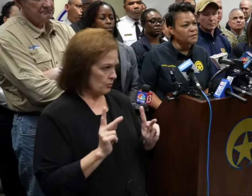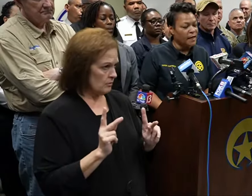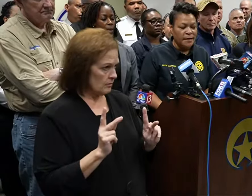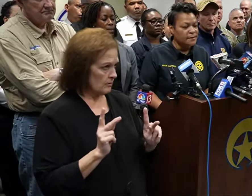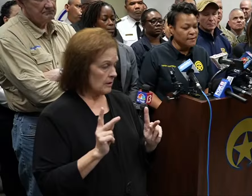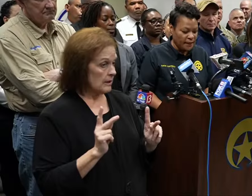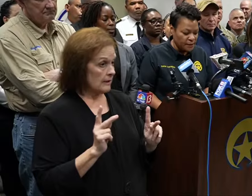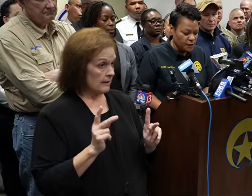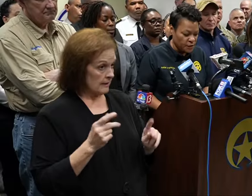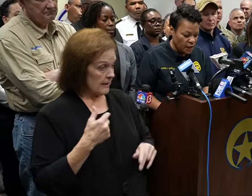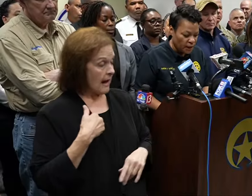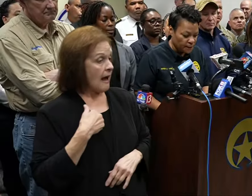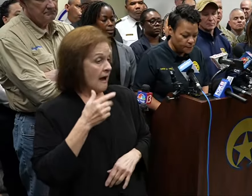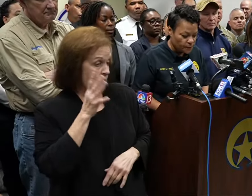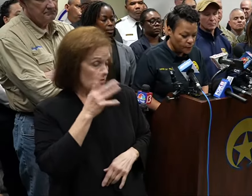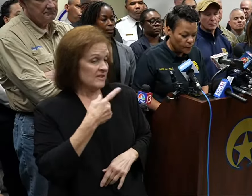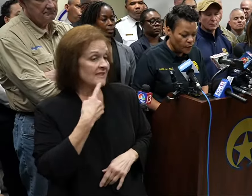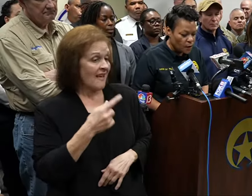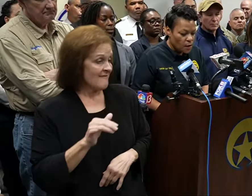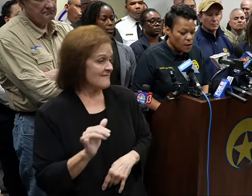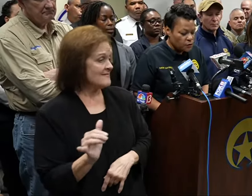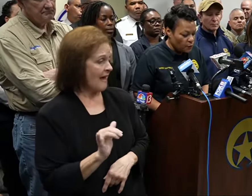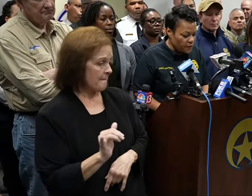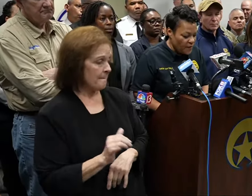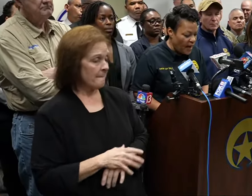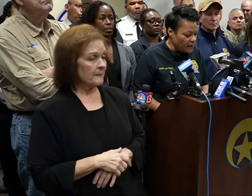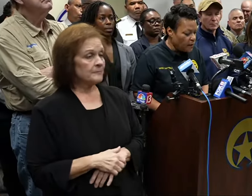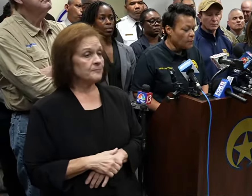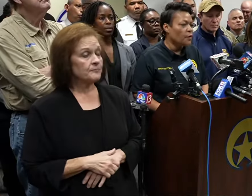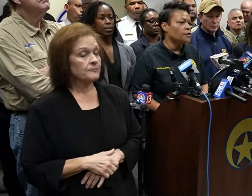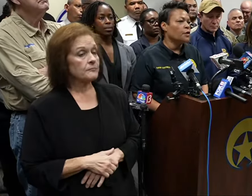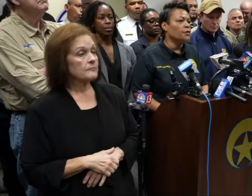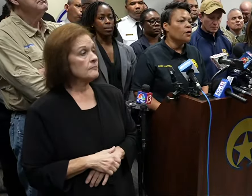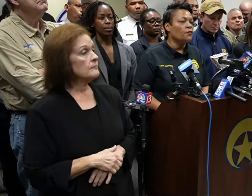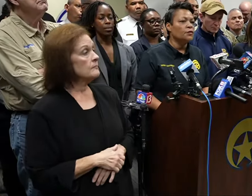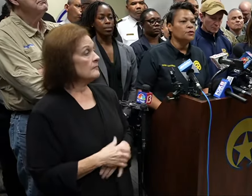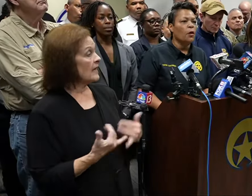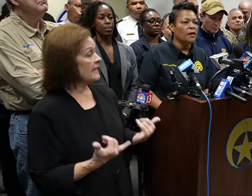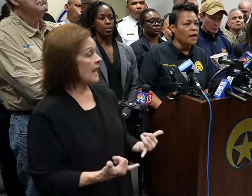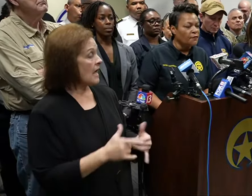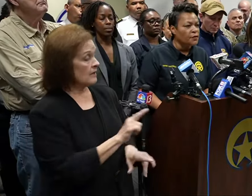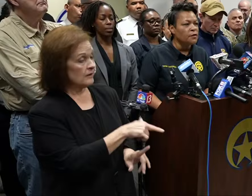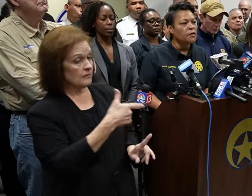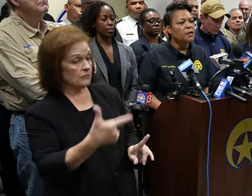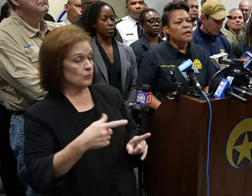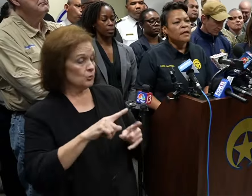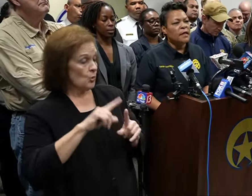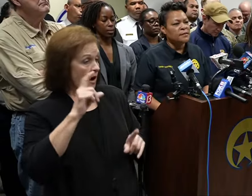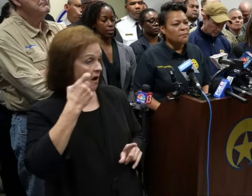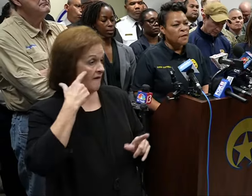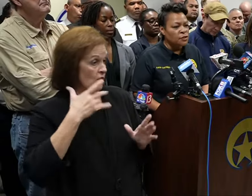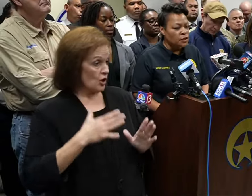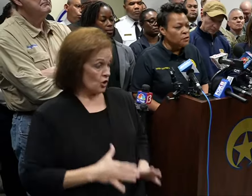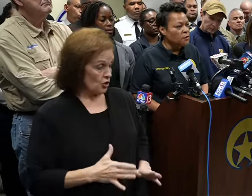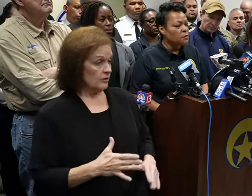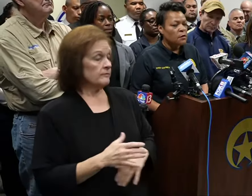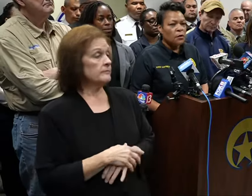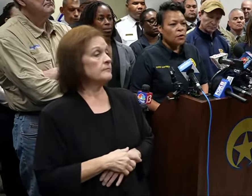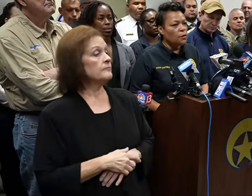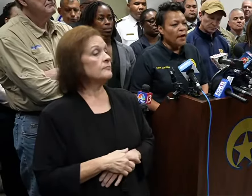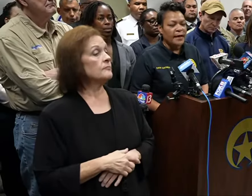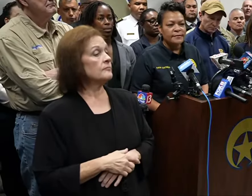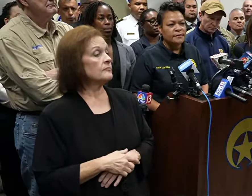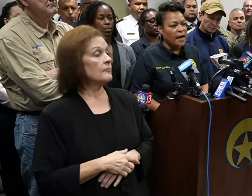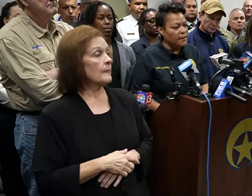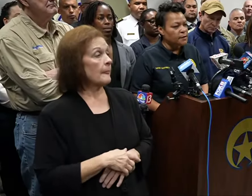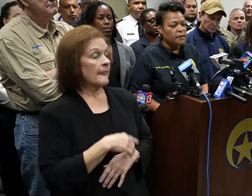and I will say second to none. So with that, I'm going to turn it over to our governor, and as I mentioned,